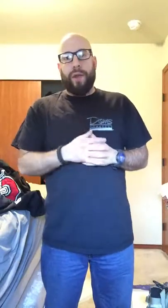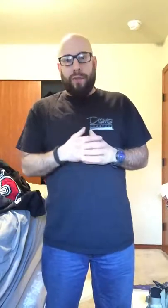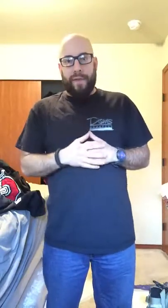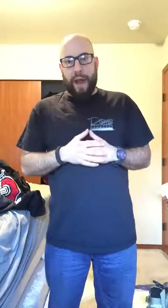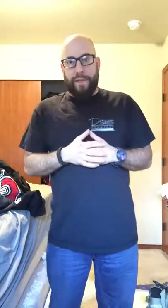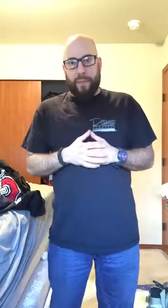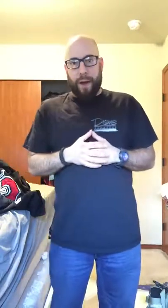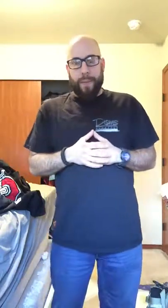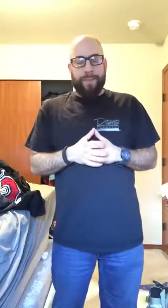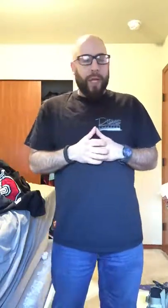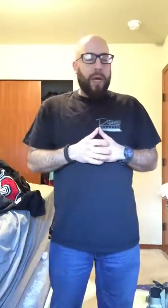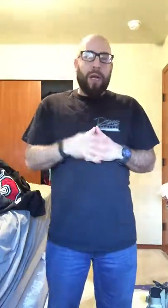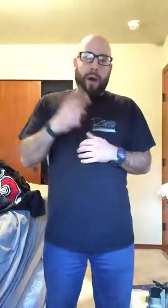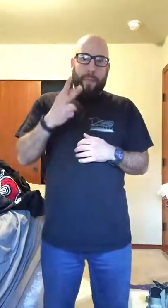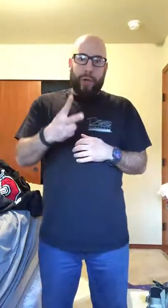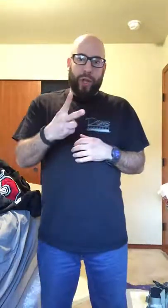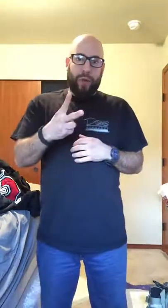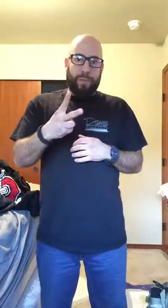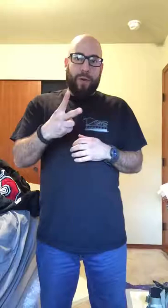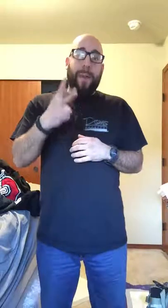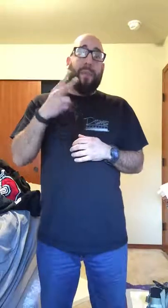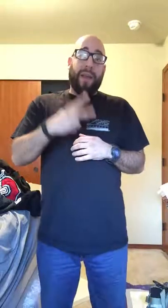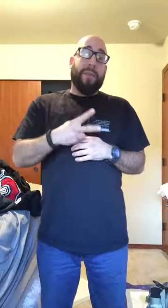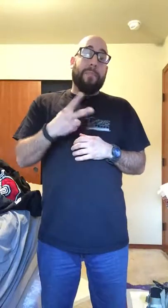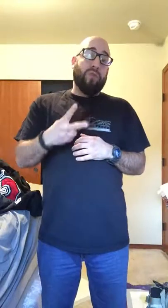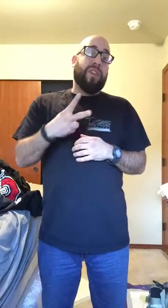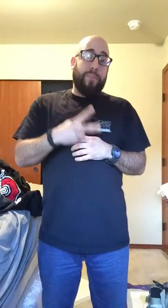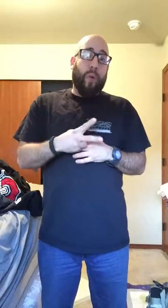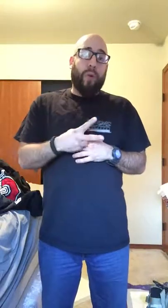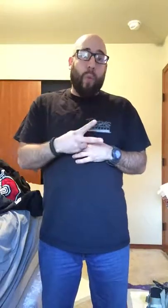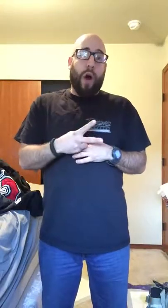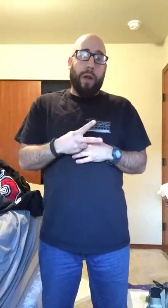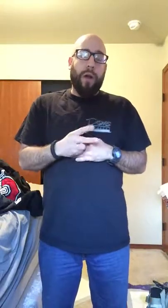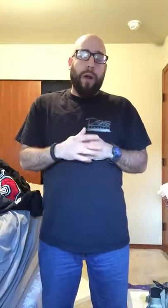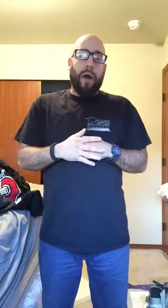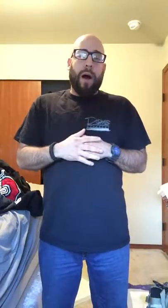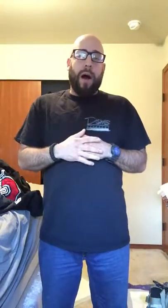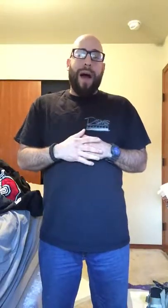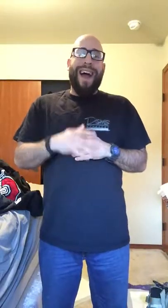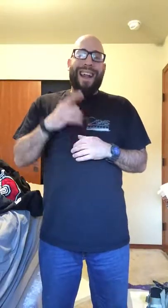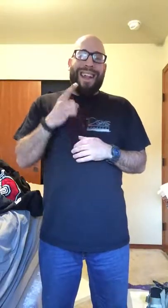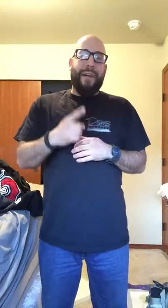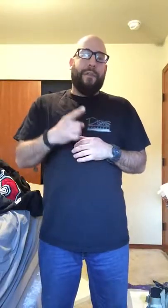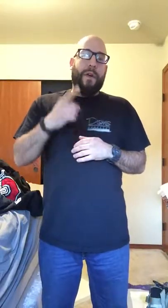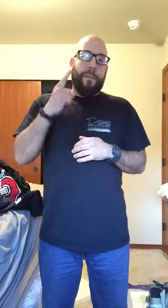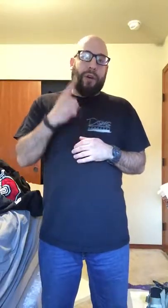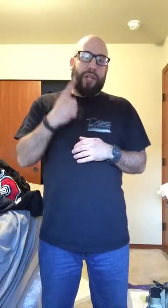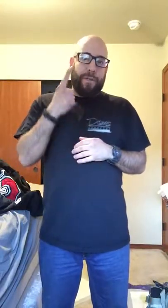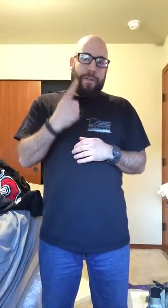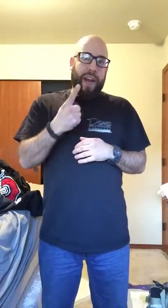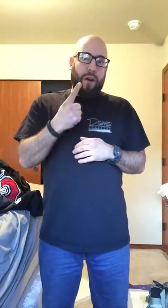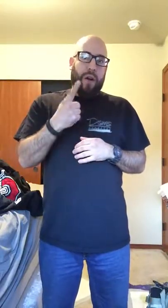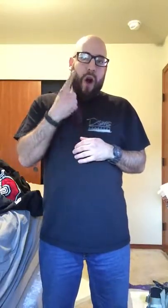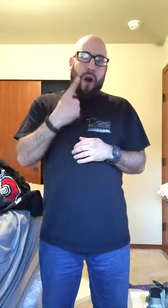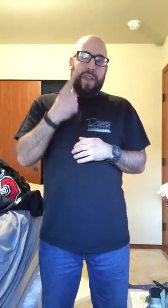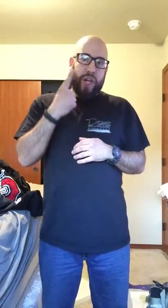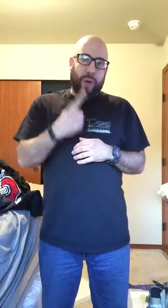You'll never have a problem. Number two, probably the most important one, never put your finger on the